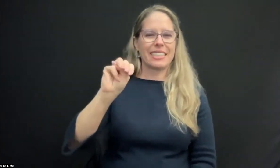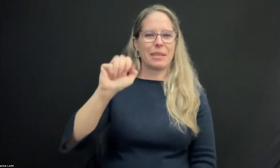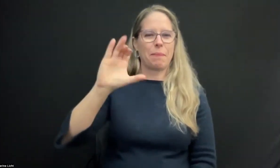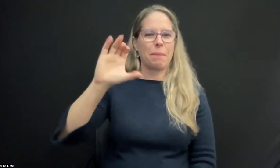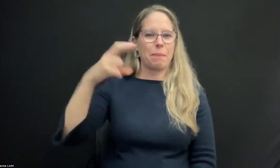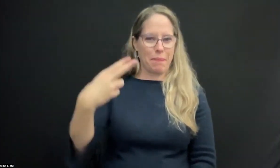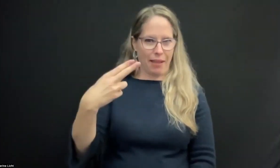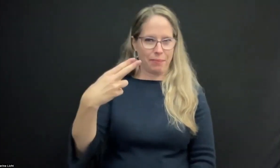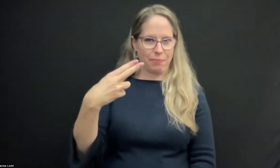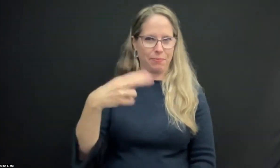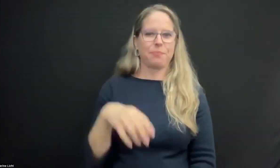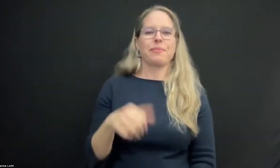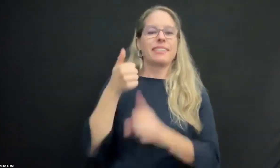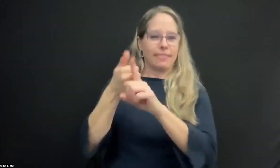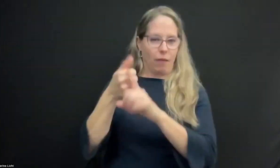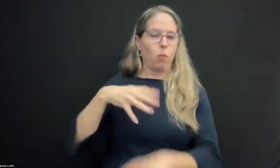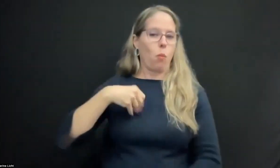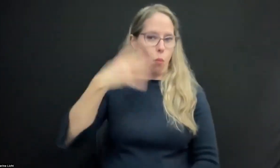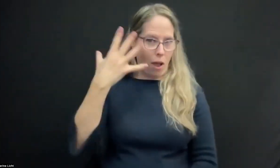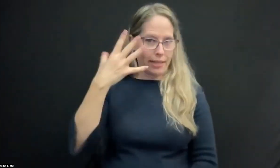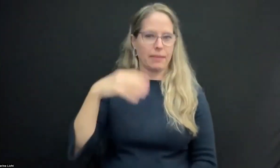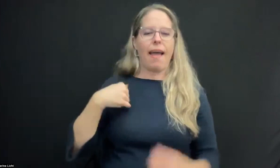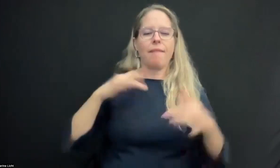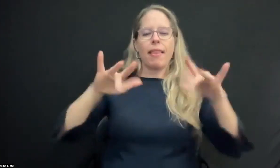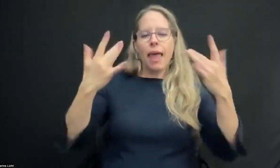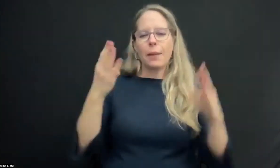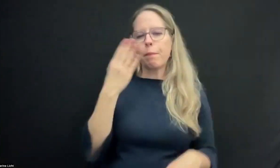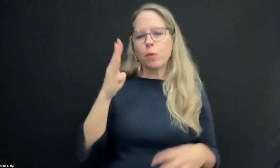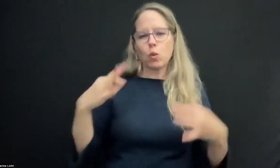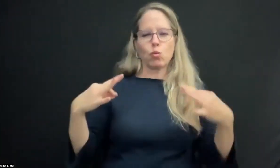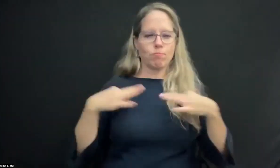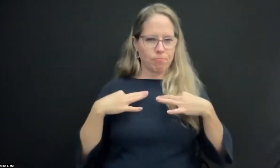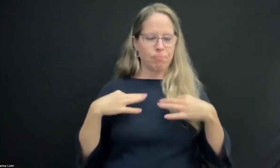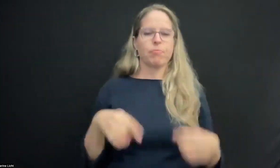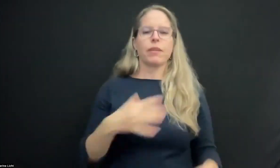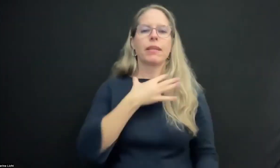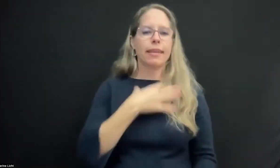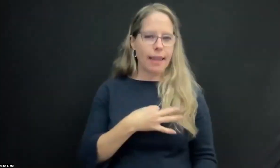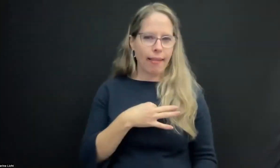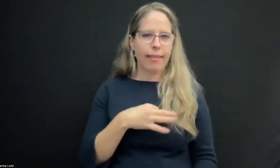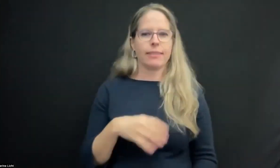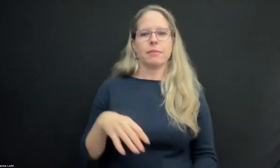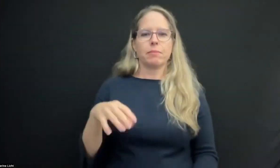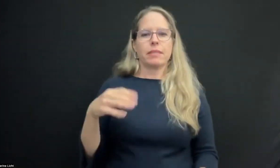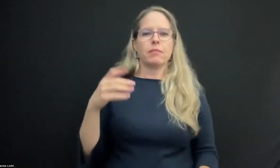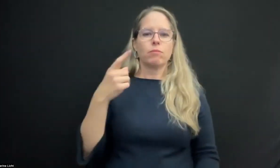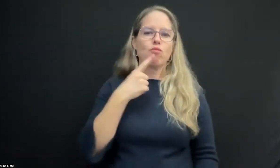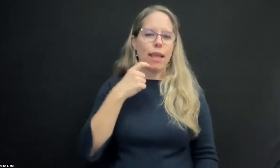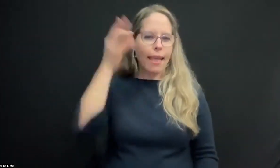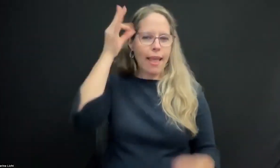Zemek. She is also white and is wearing a light blue shirt with a necklace and has short